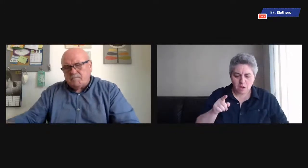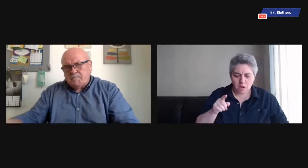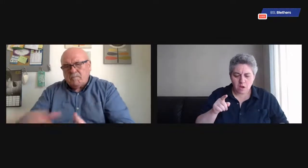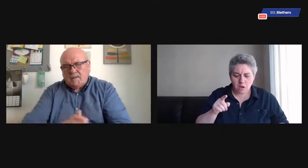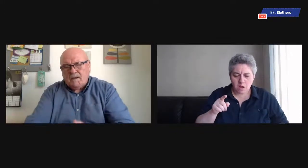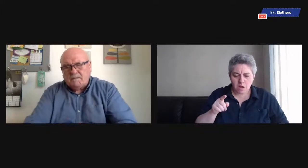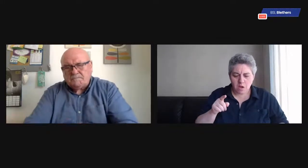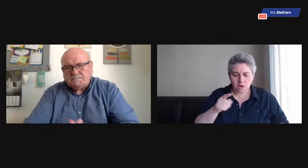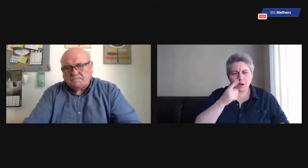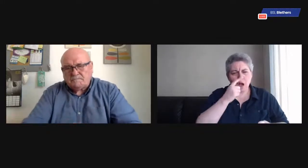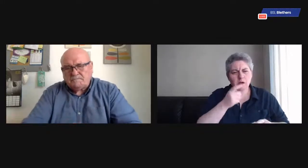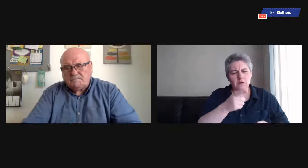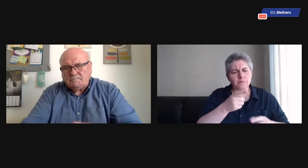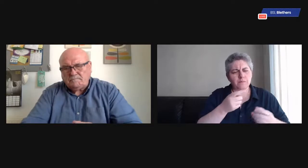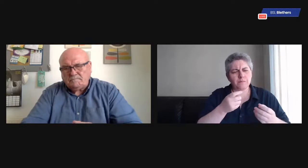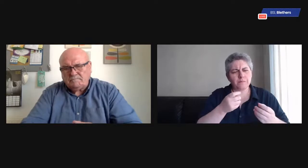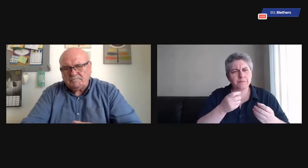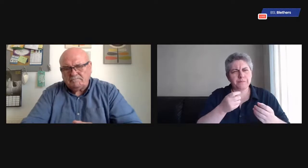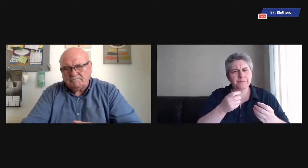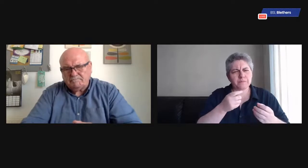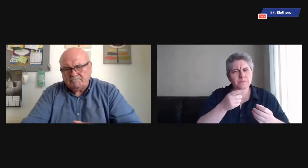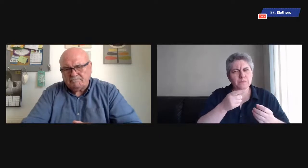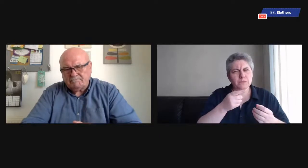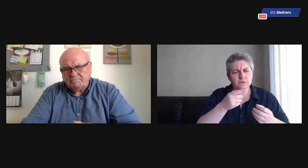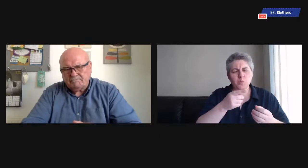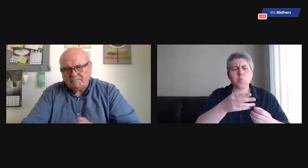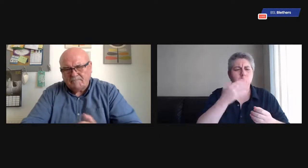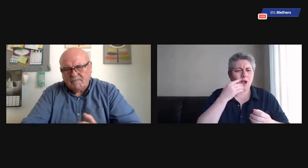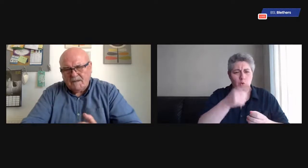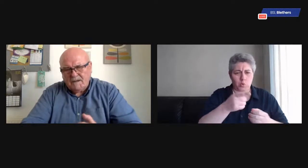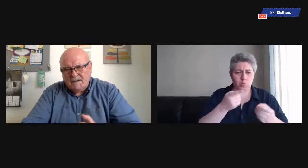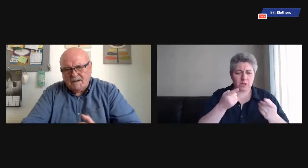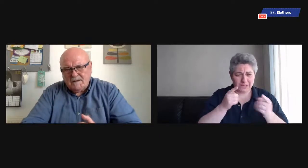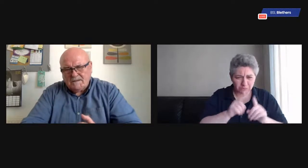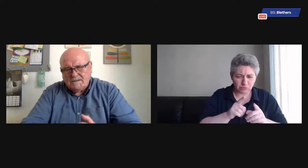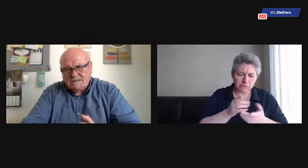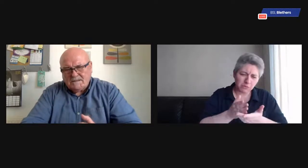it. Without that, they would be lost in the whole system.